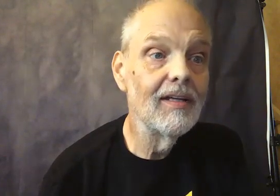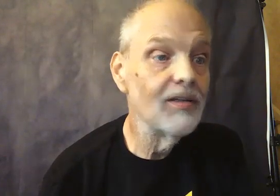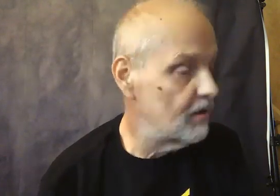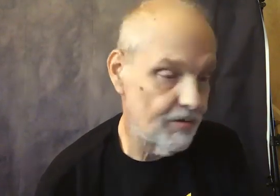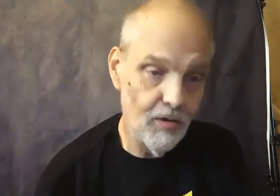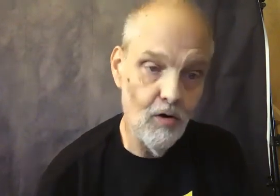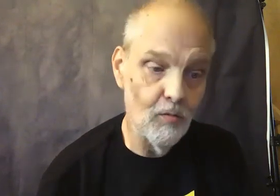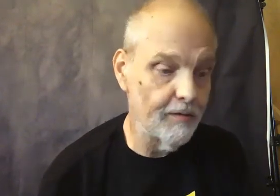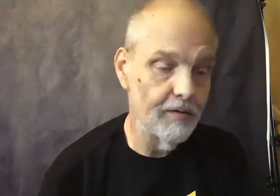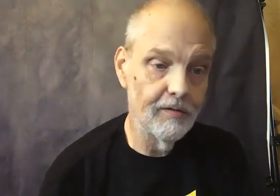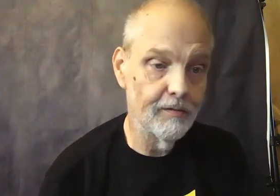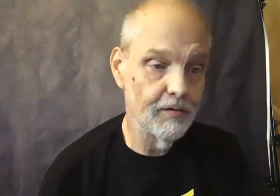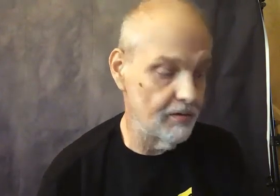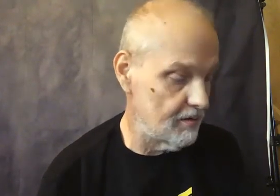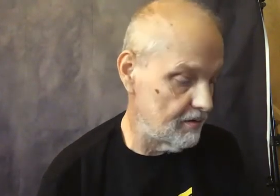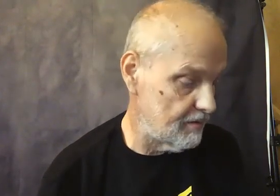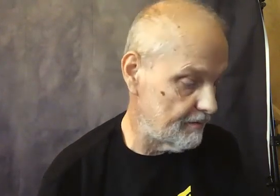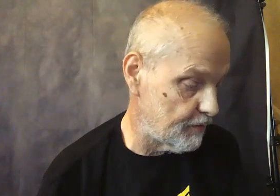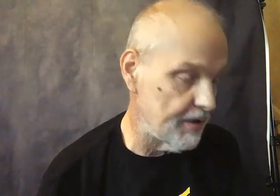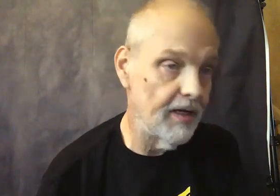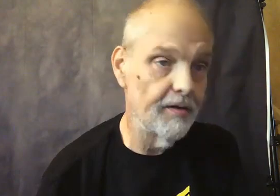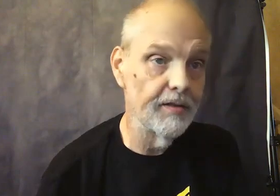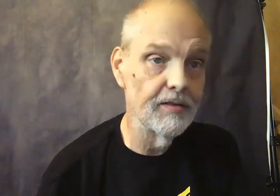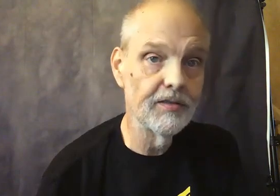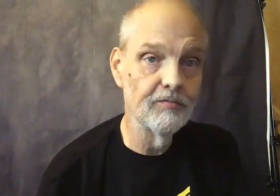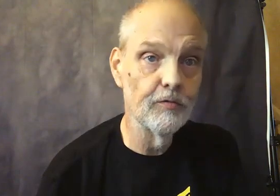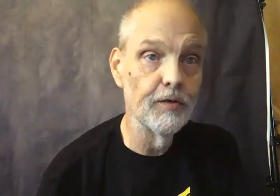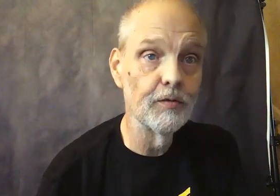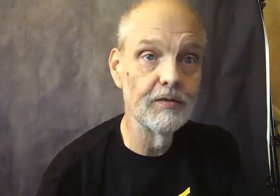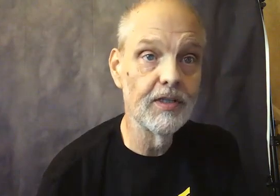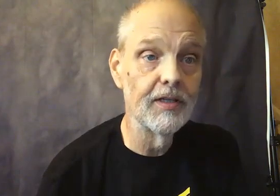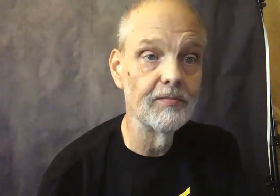And there's no homework for today other than just review and study